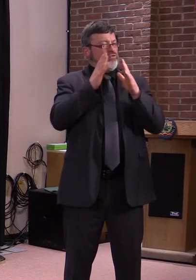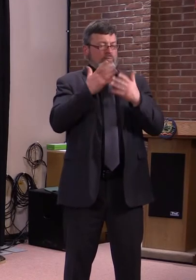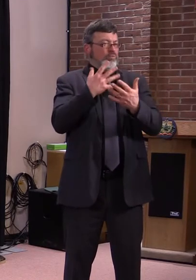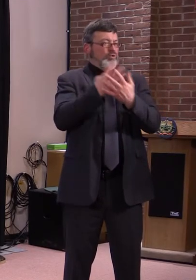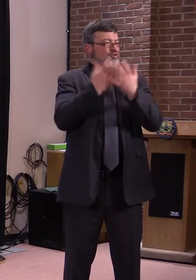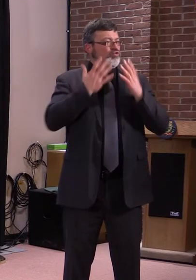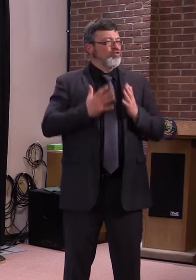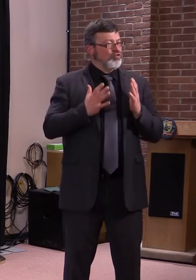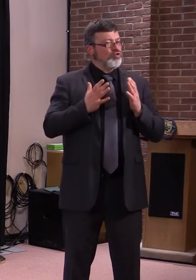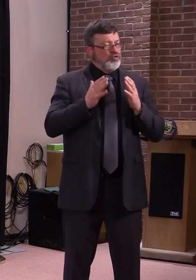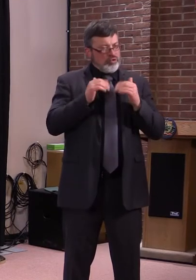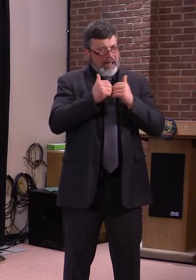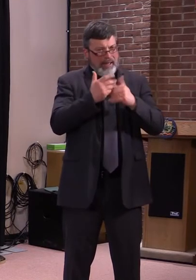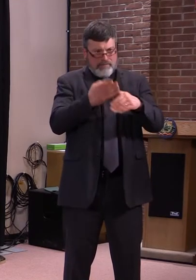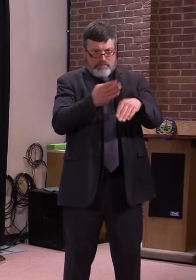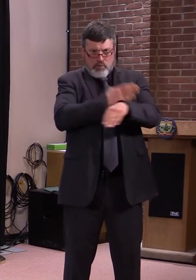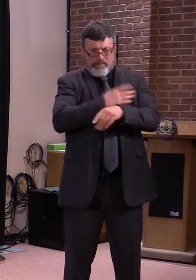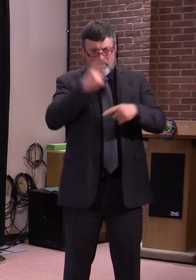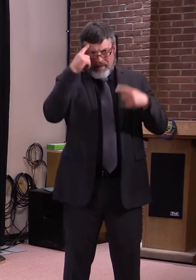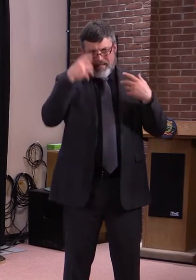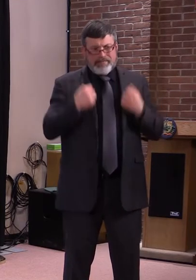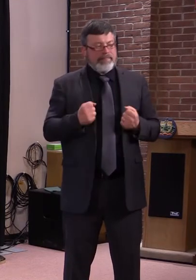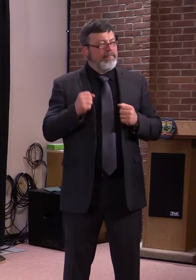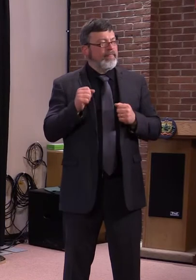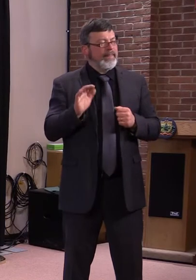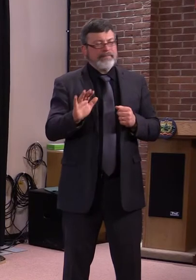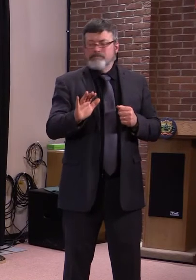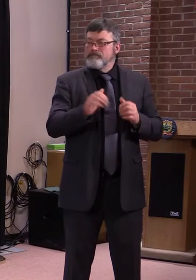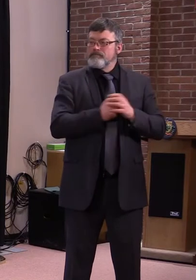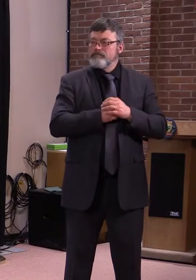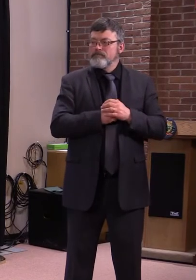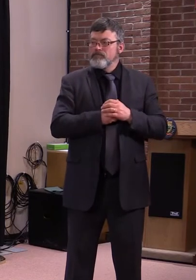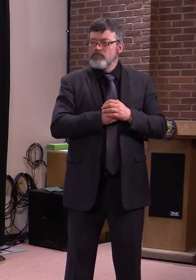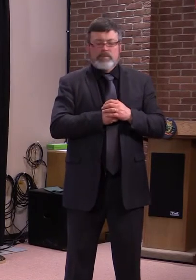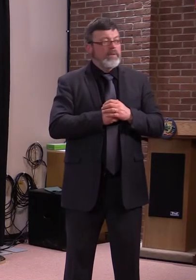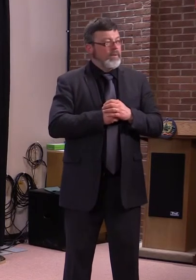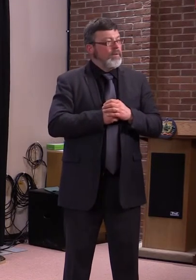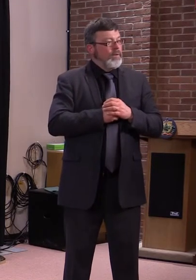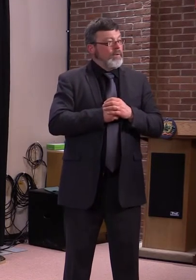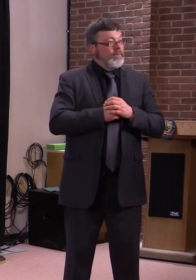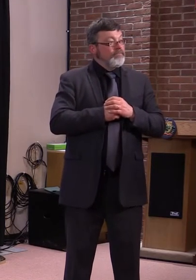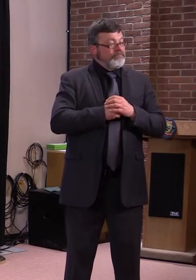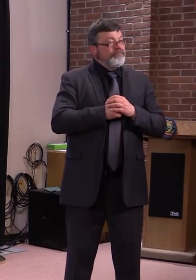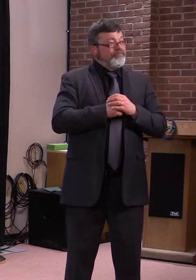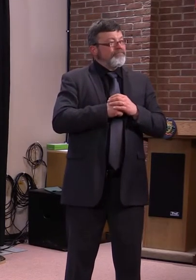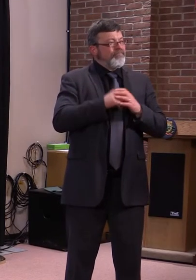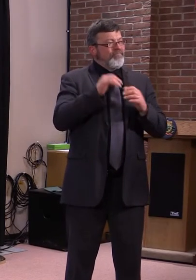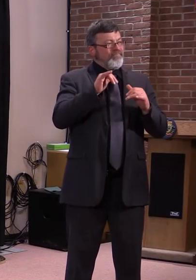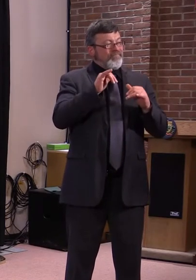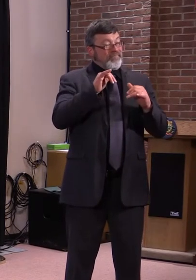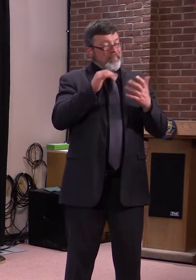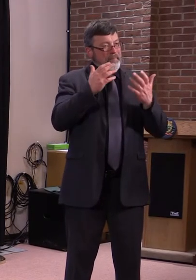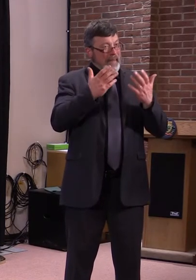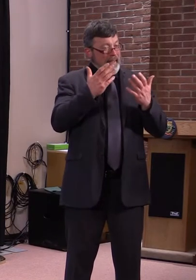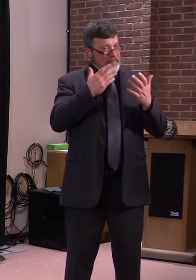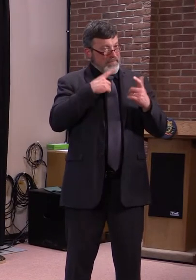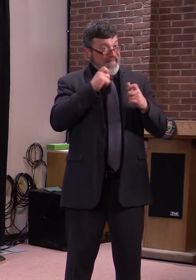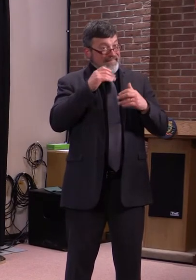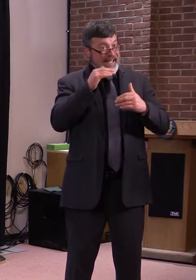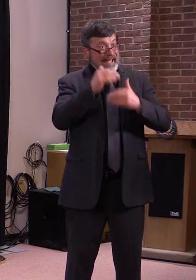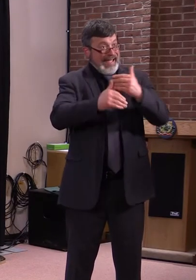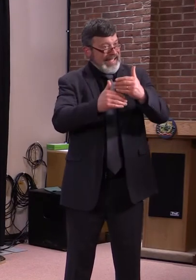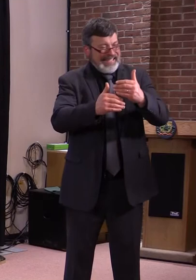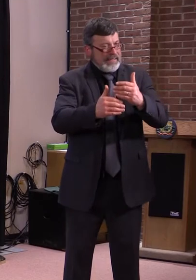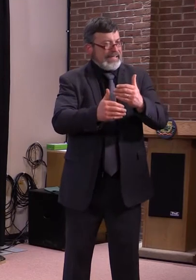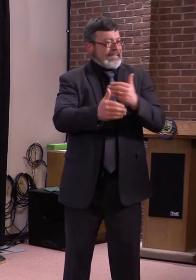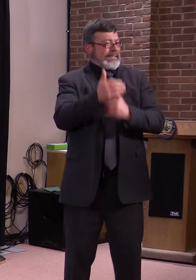a phased process that will allow us to move forward and move back when we have outbreaks in our